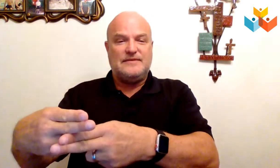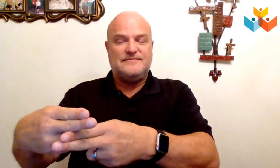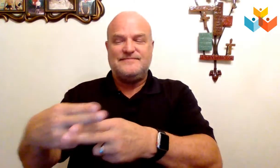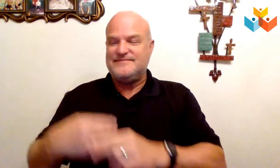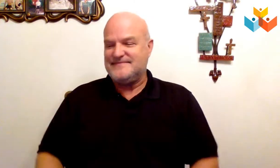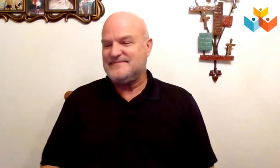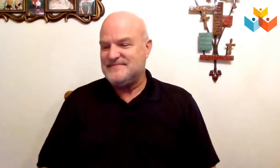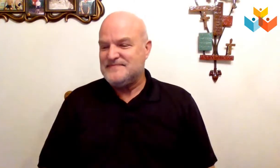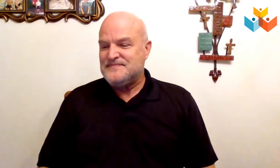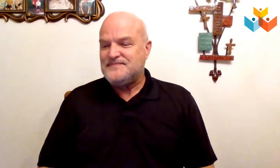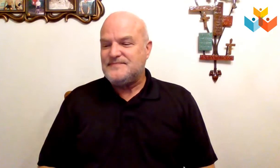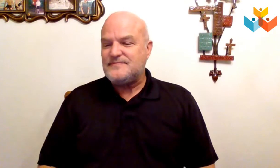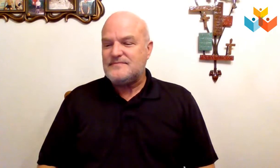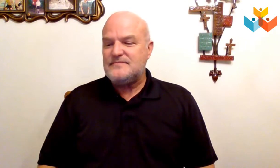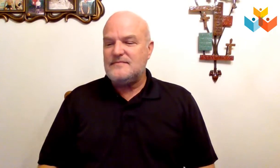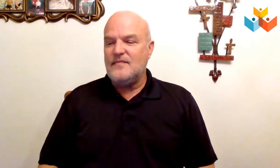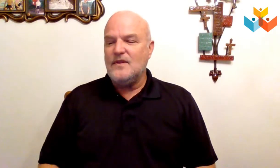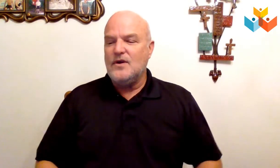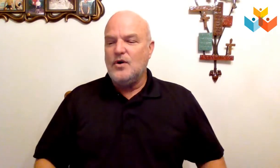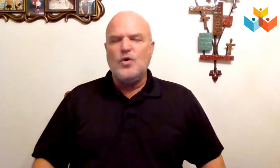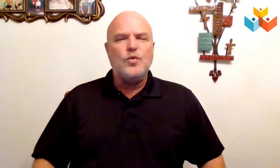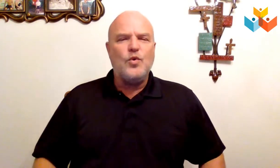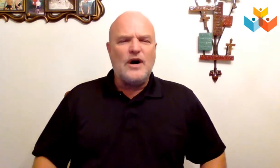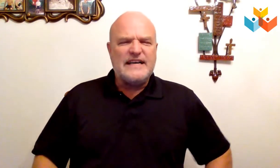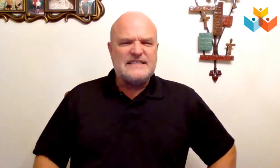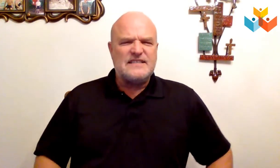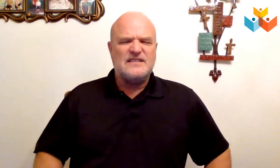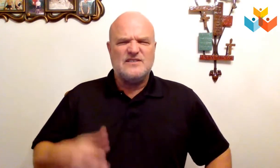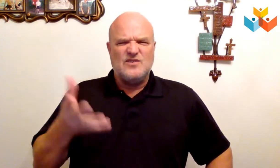Name or to name.